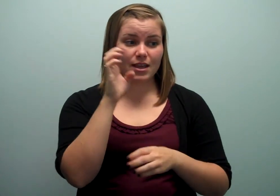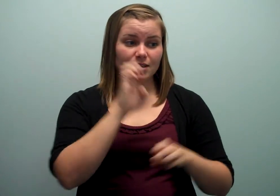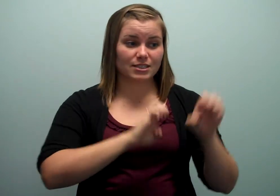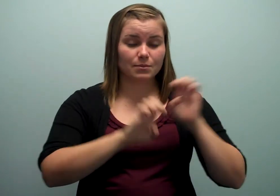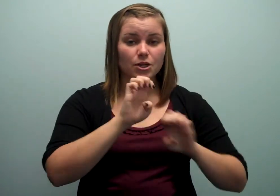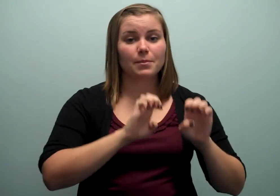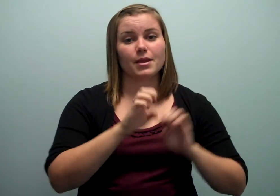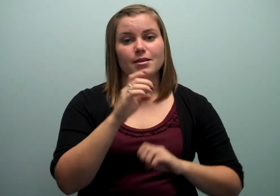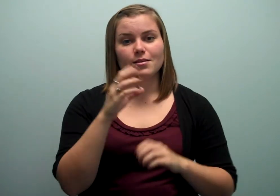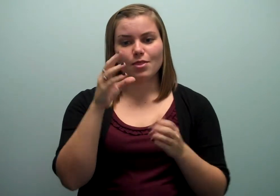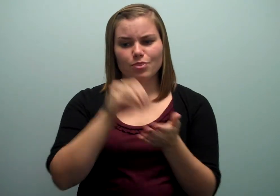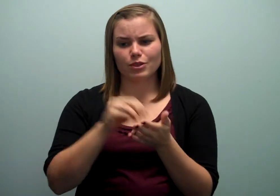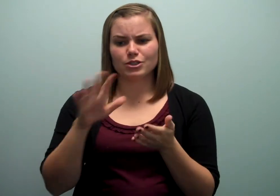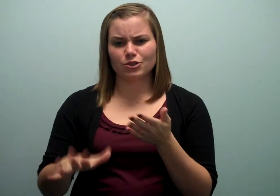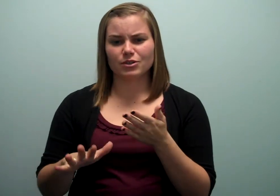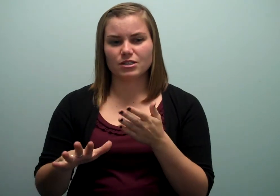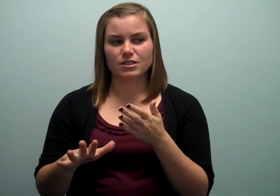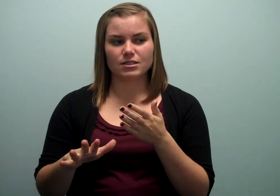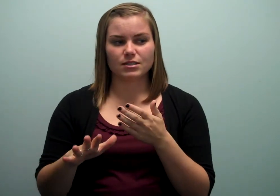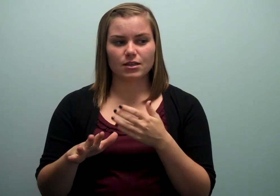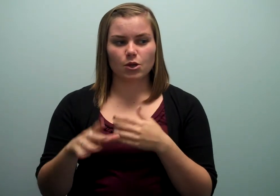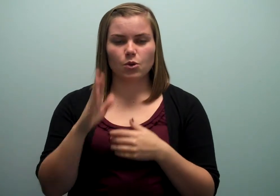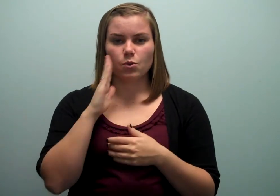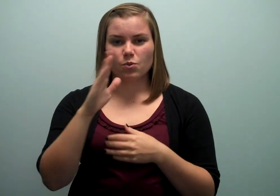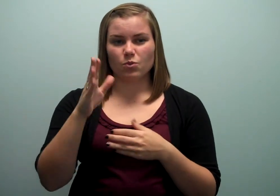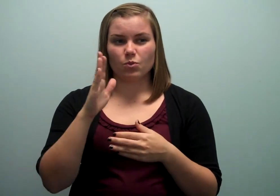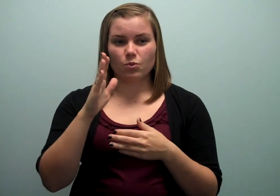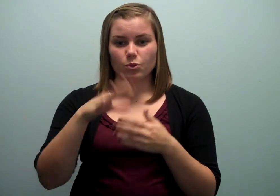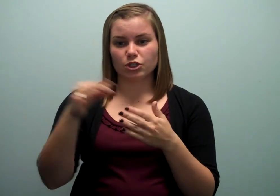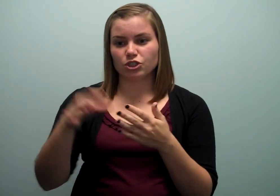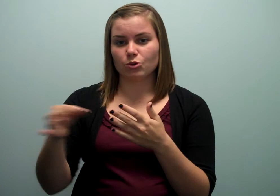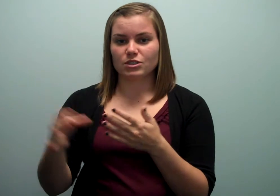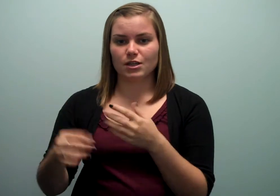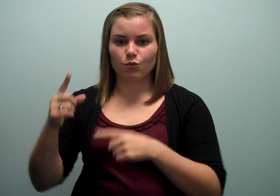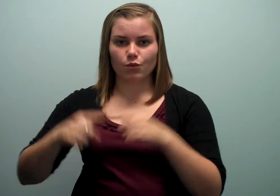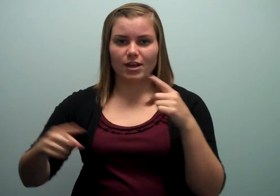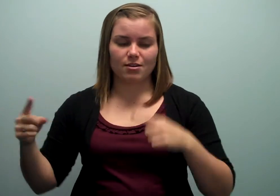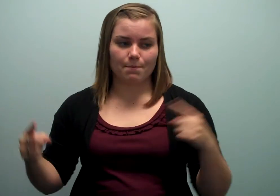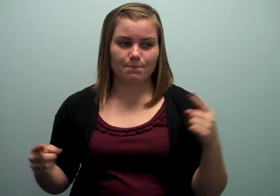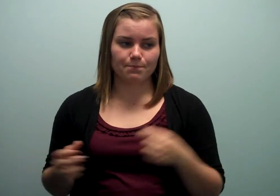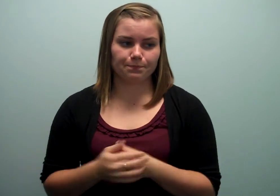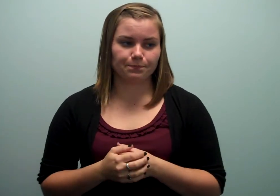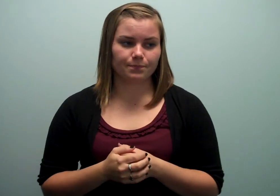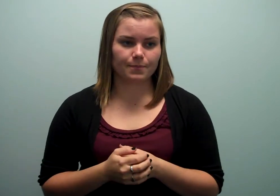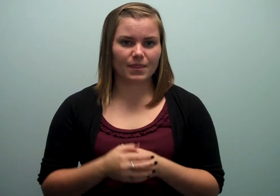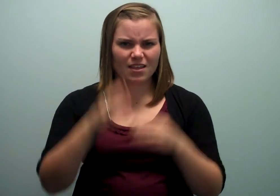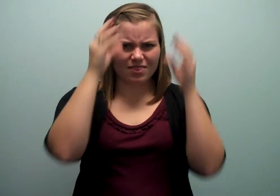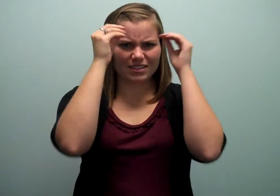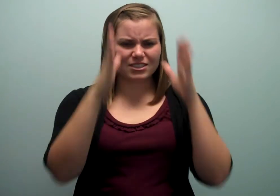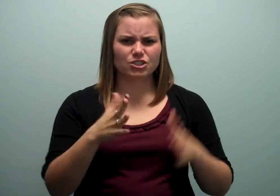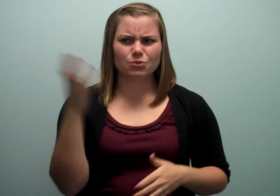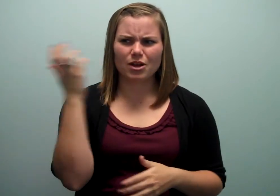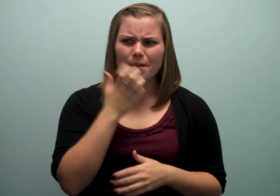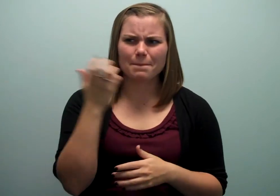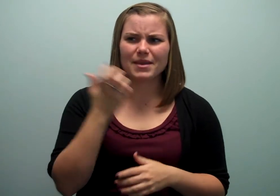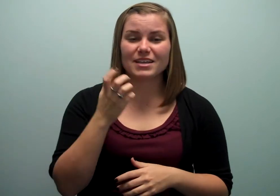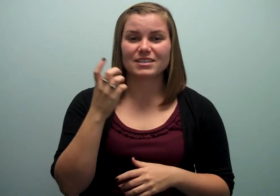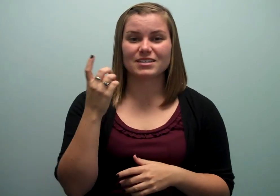that the students had actually been selected at random. Well, the teachers were amazed, and they could explain the high